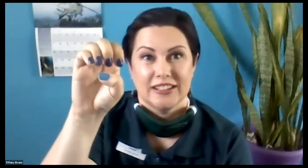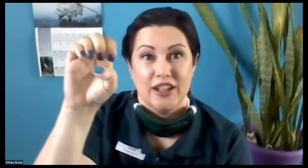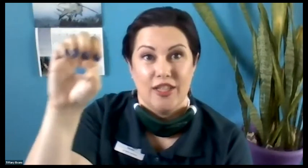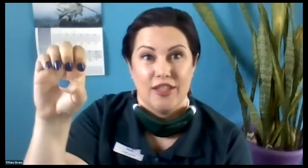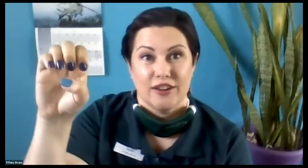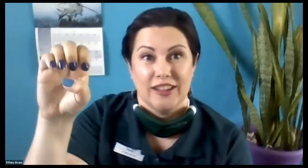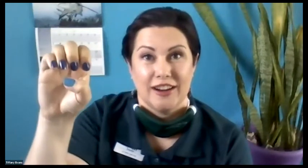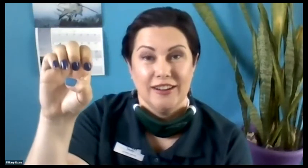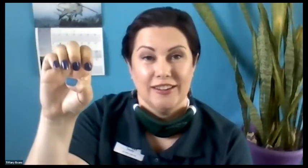third letter,